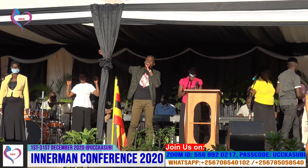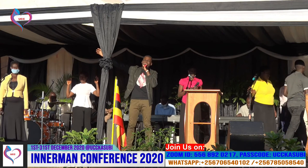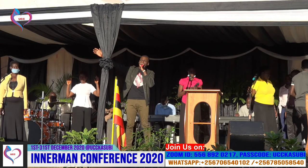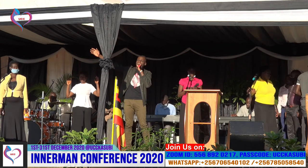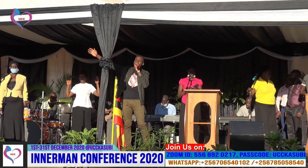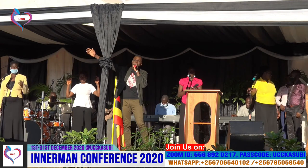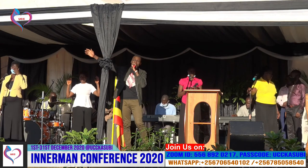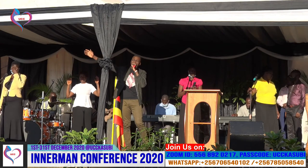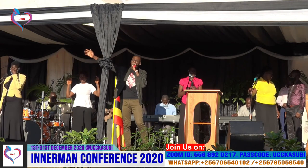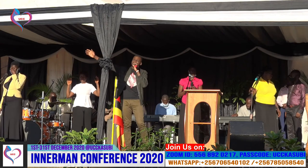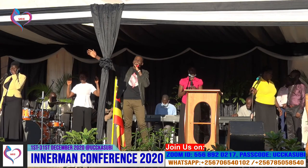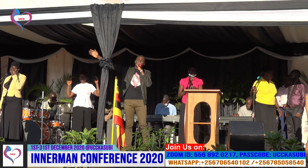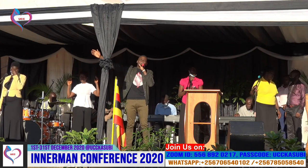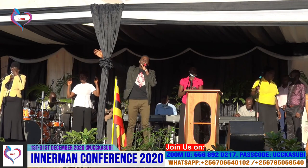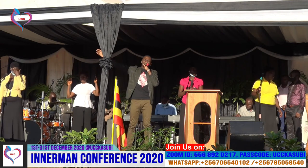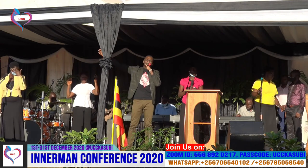your praises.